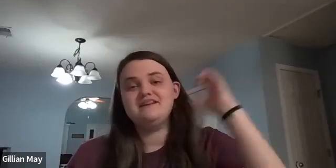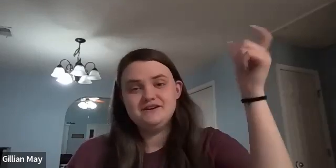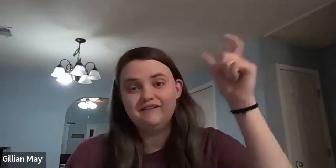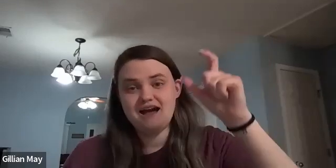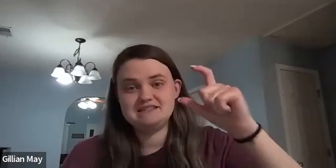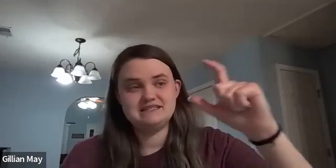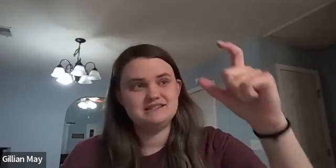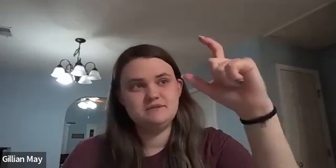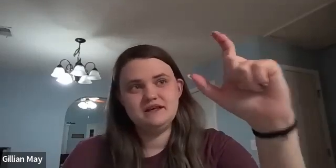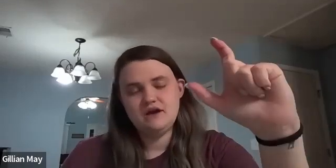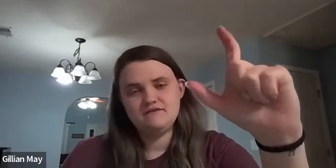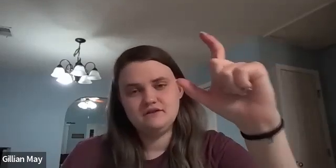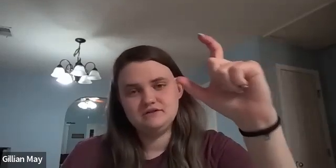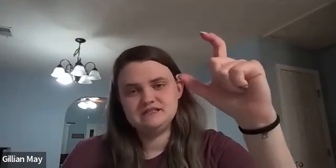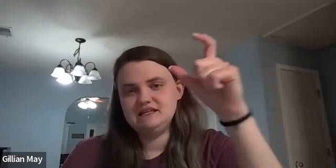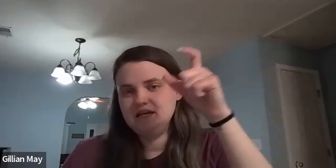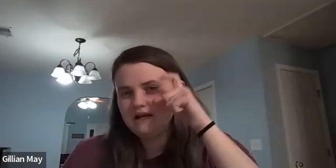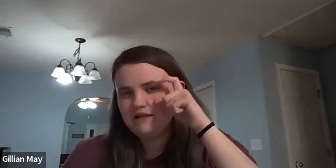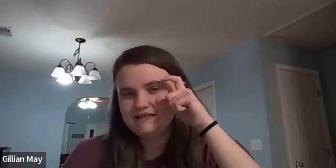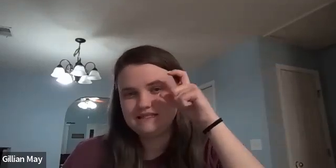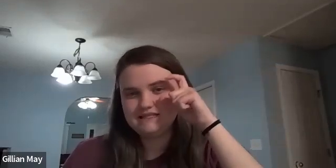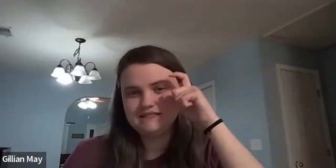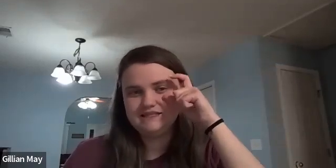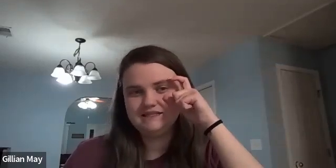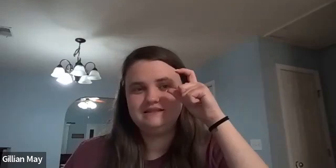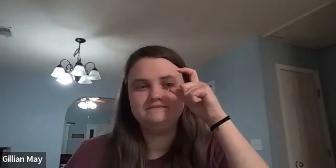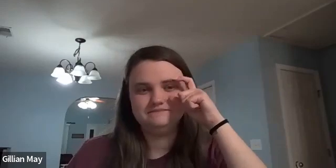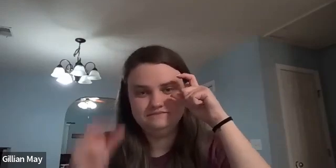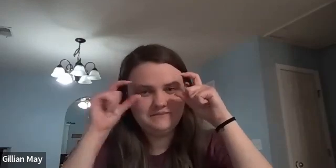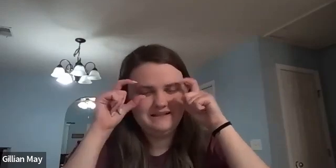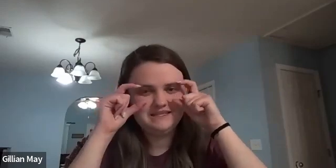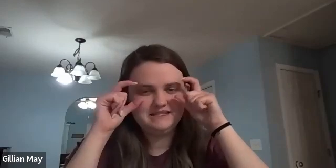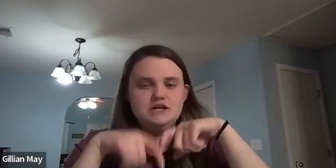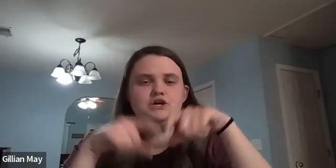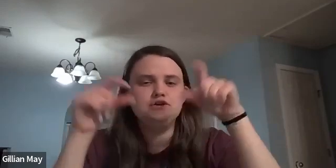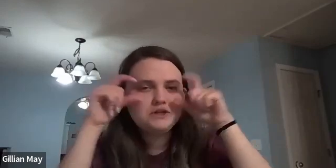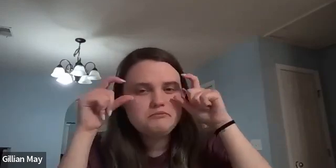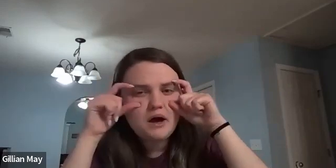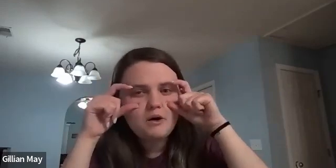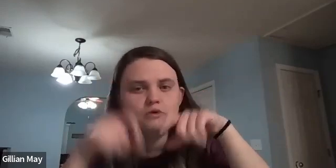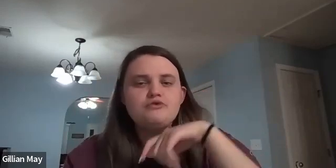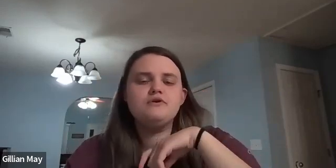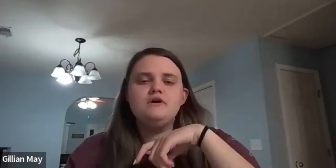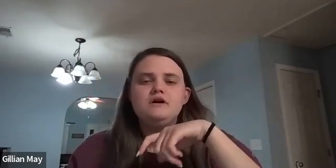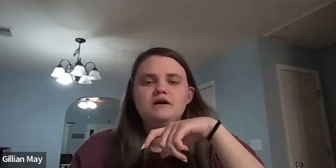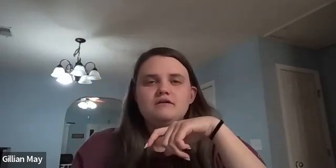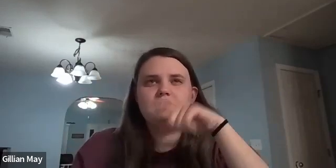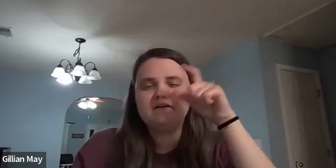for glasses, it's gonna be like you have your little C, glasses. Glasses. You can do both. I've